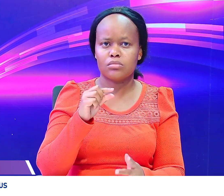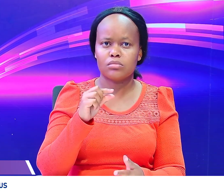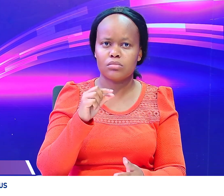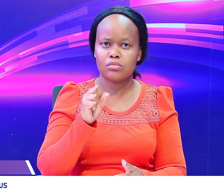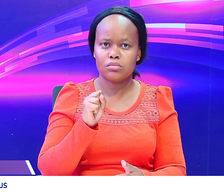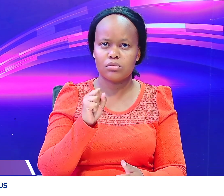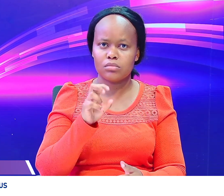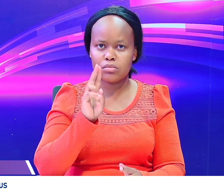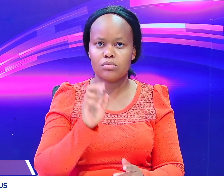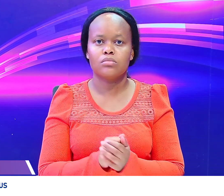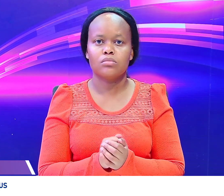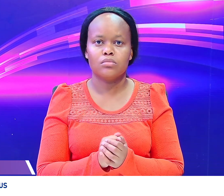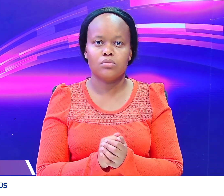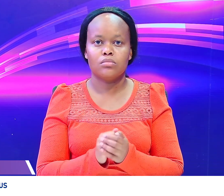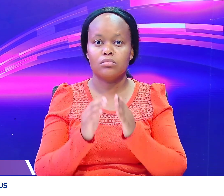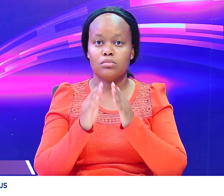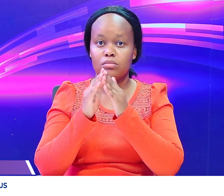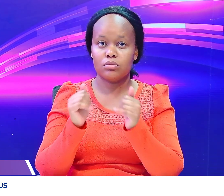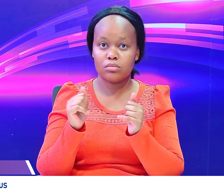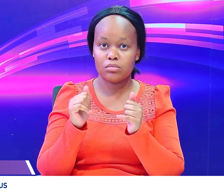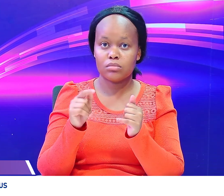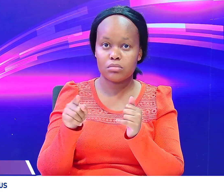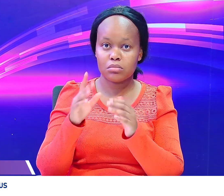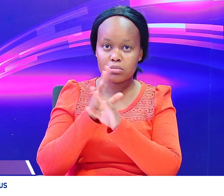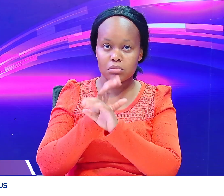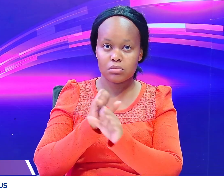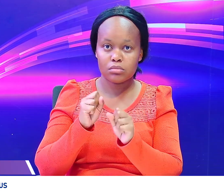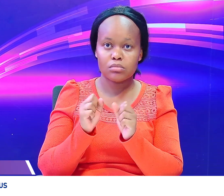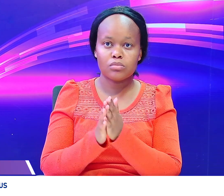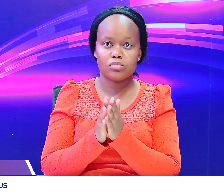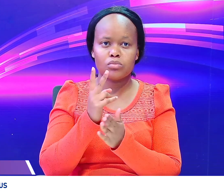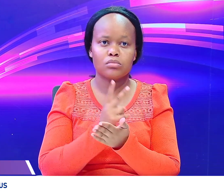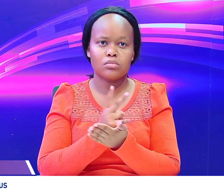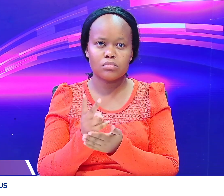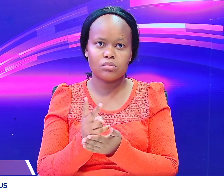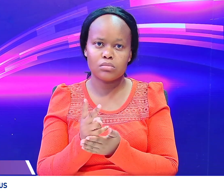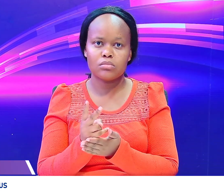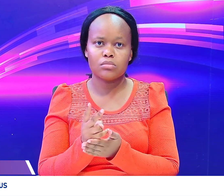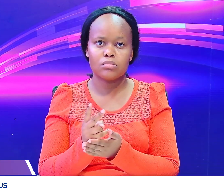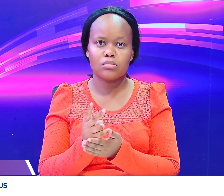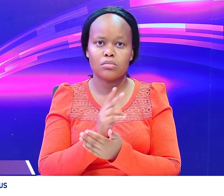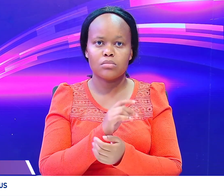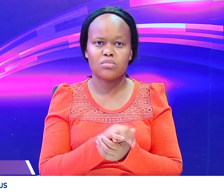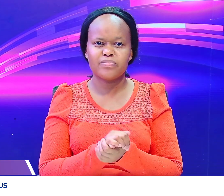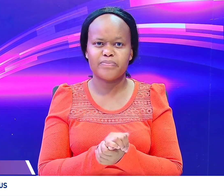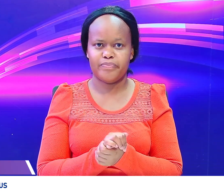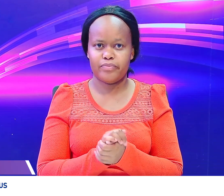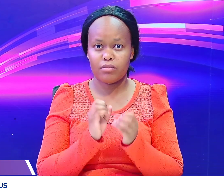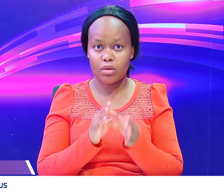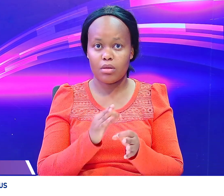October 2025 murder of a GSU officer at State House, within 2 weeks. The report will determine